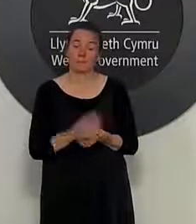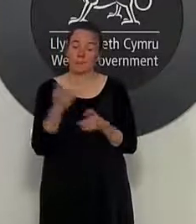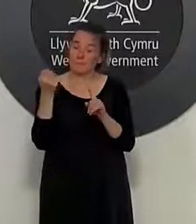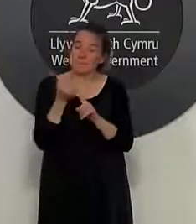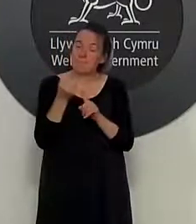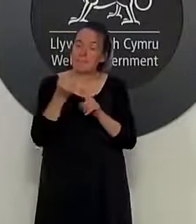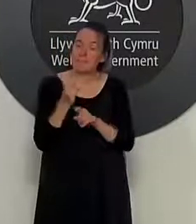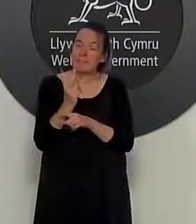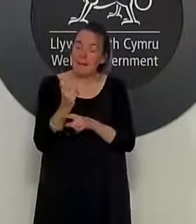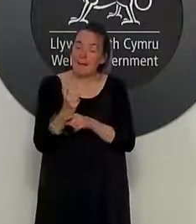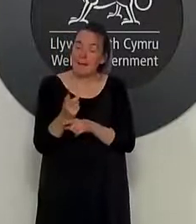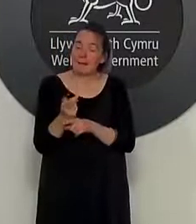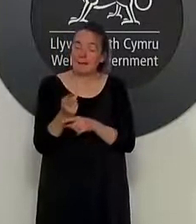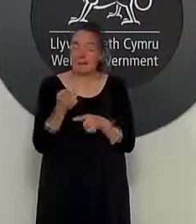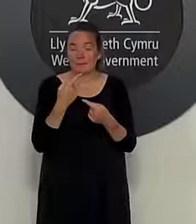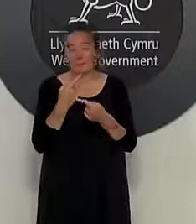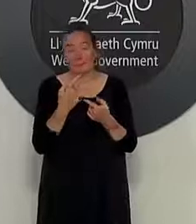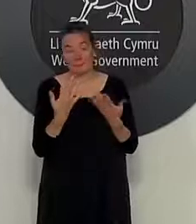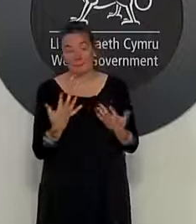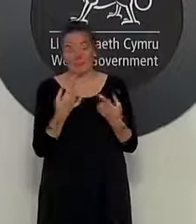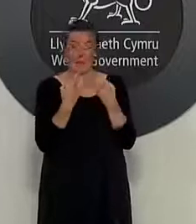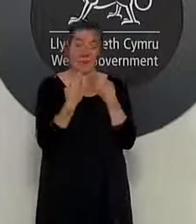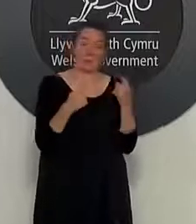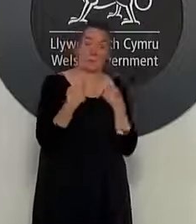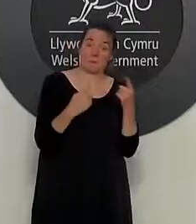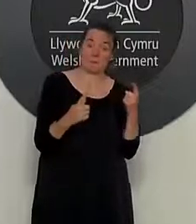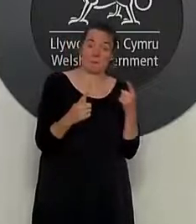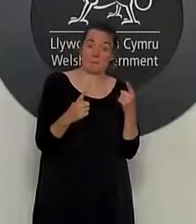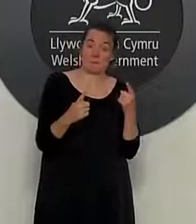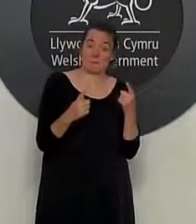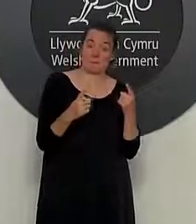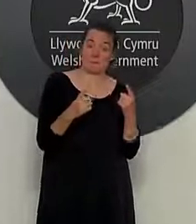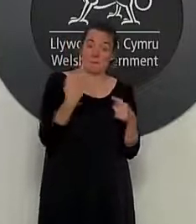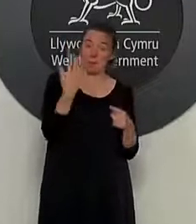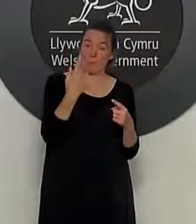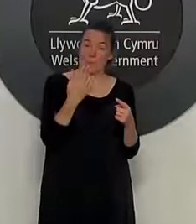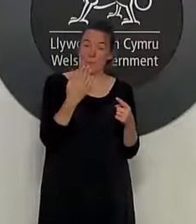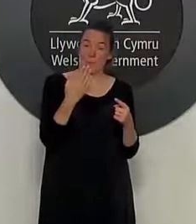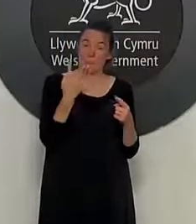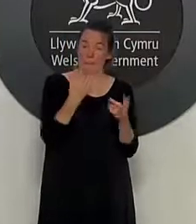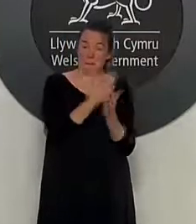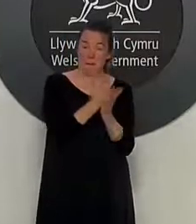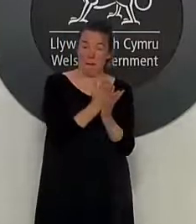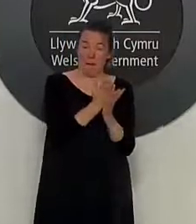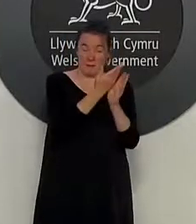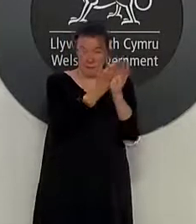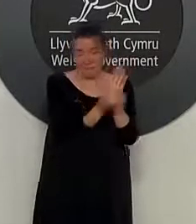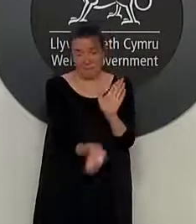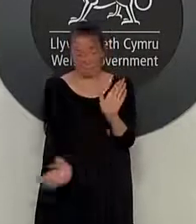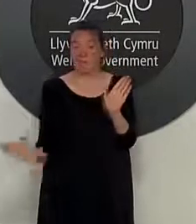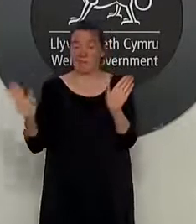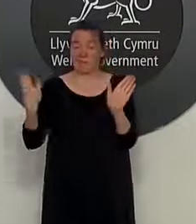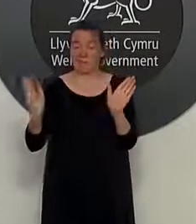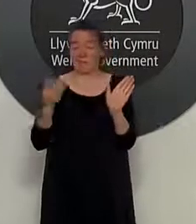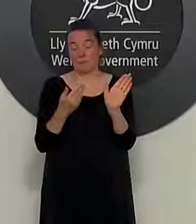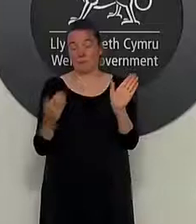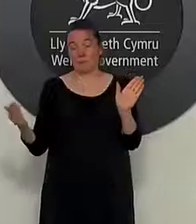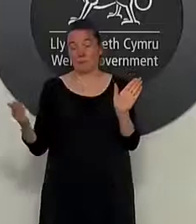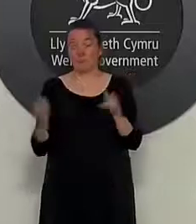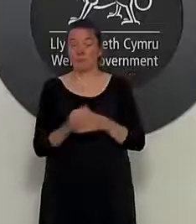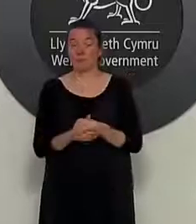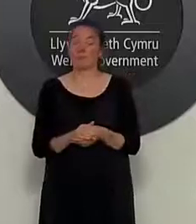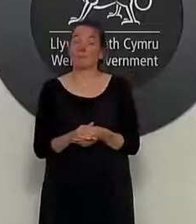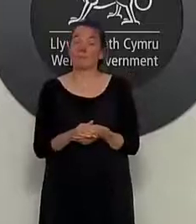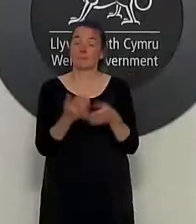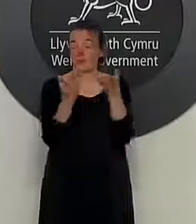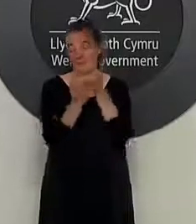the announcements that we've made today are part of a much bigger context And the broad